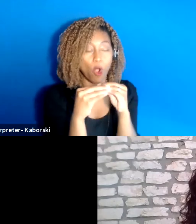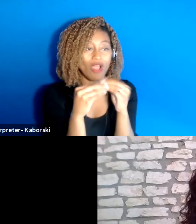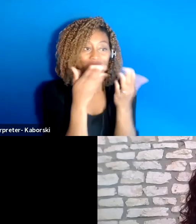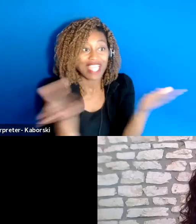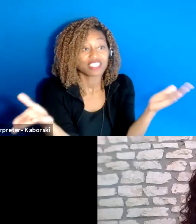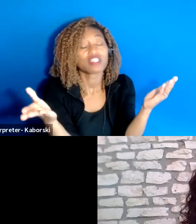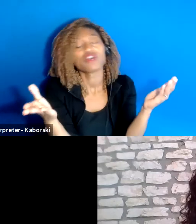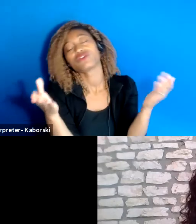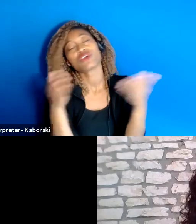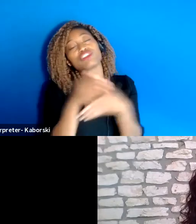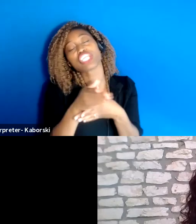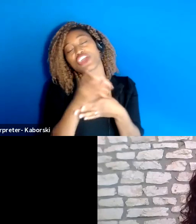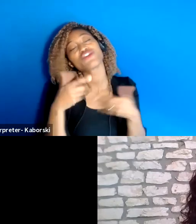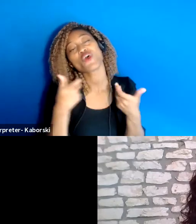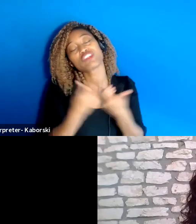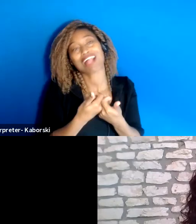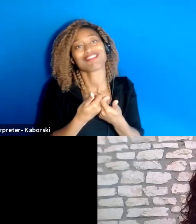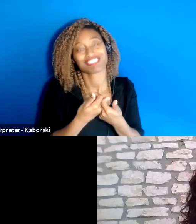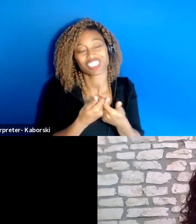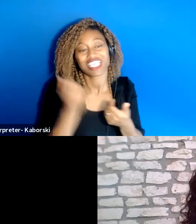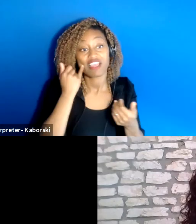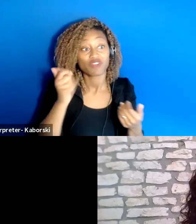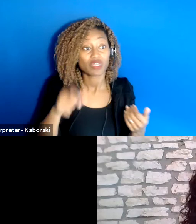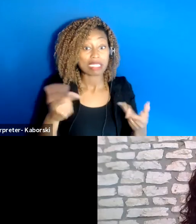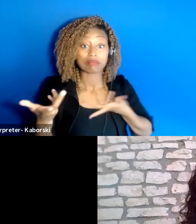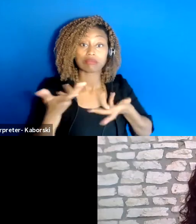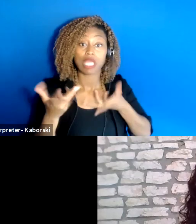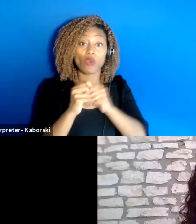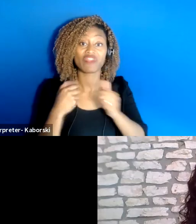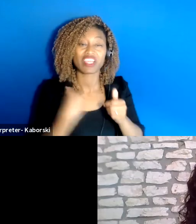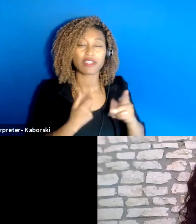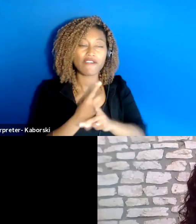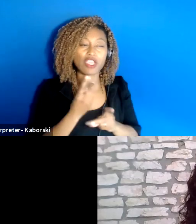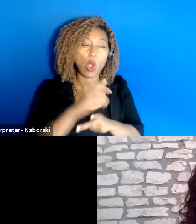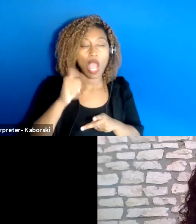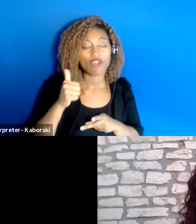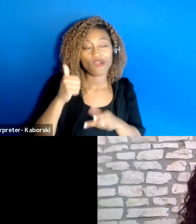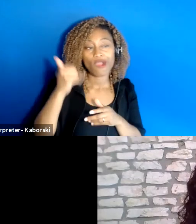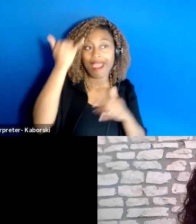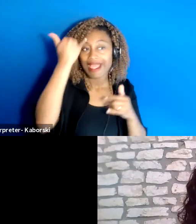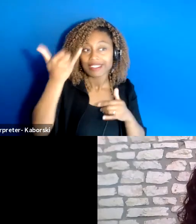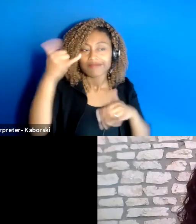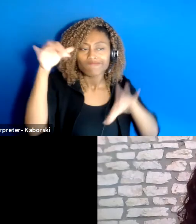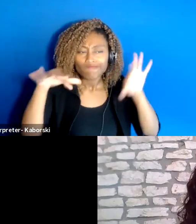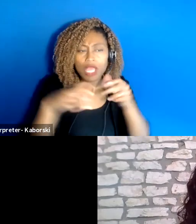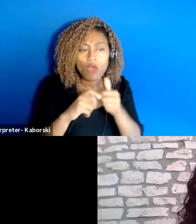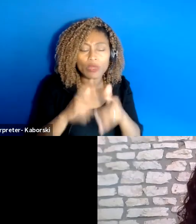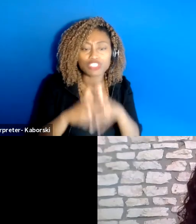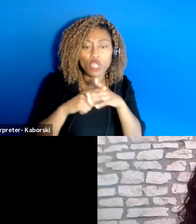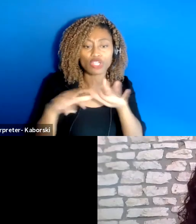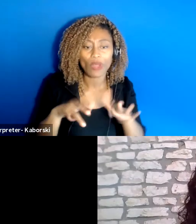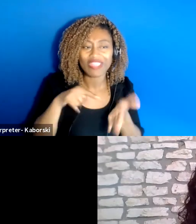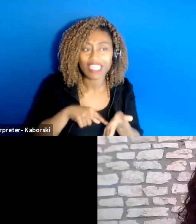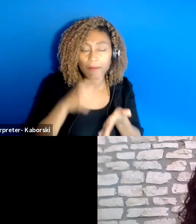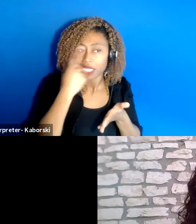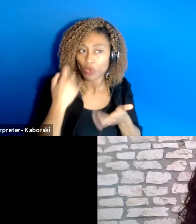into, or even if you just need to troubleshoot with us of, how can we start doing some of this, because we